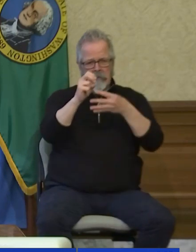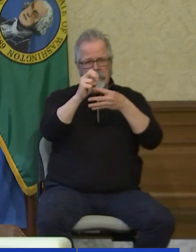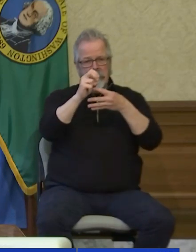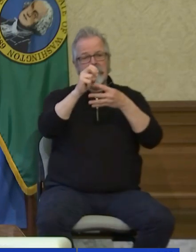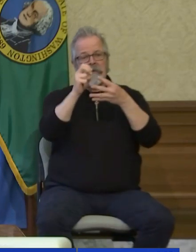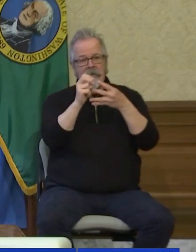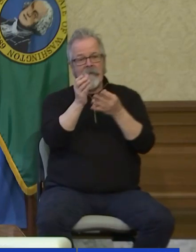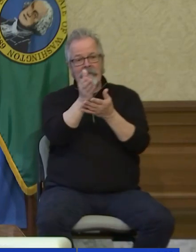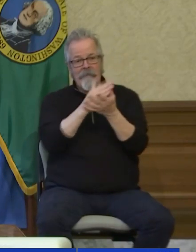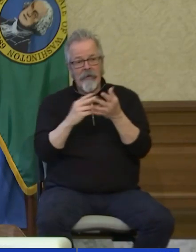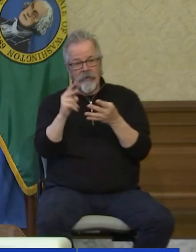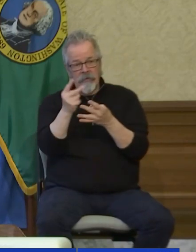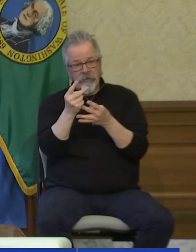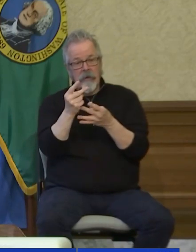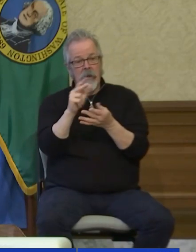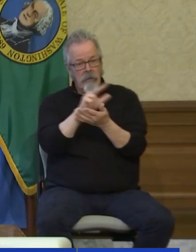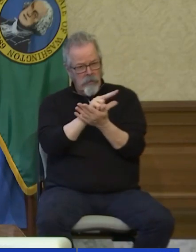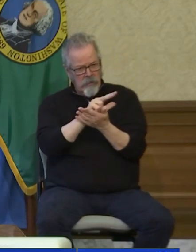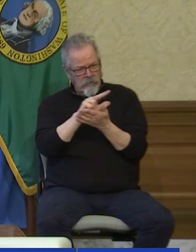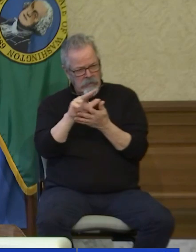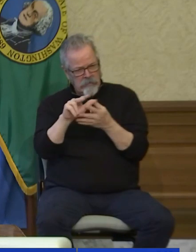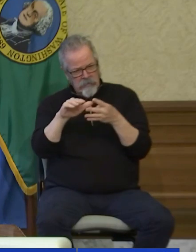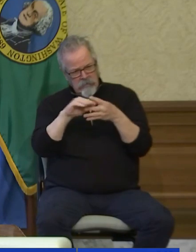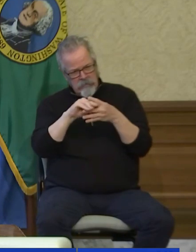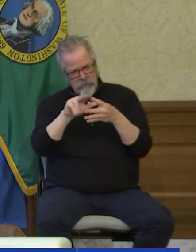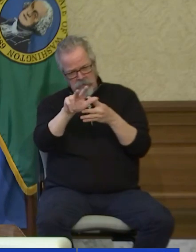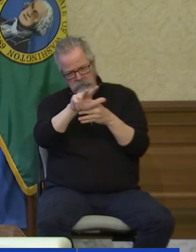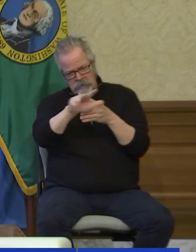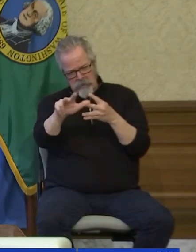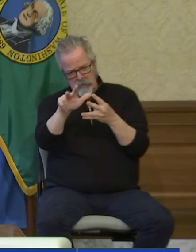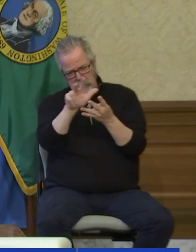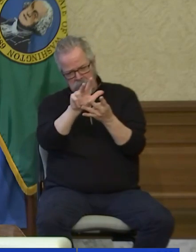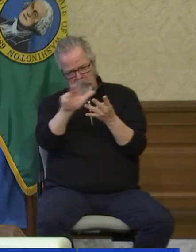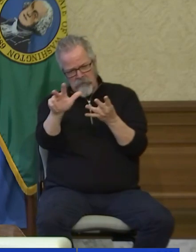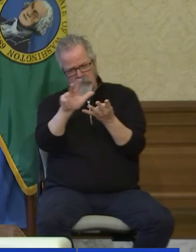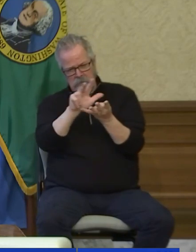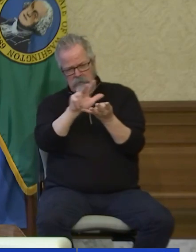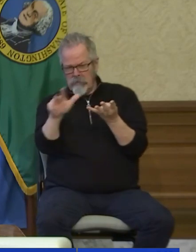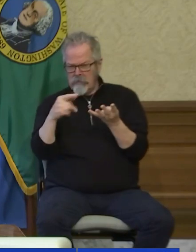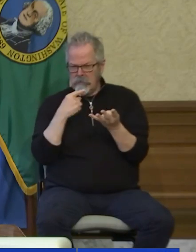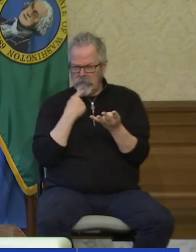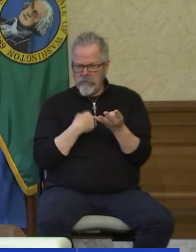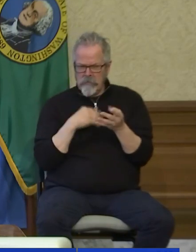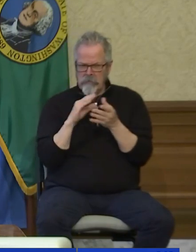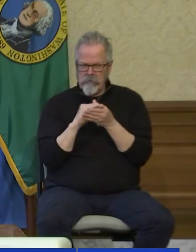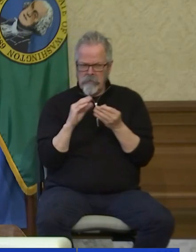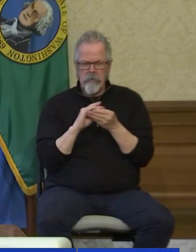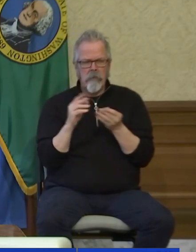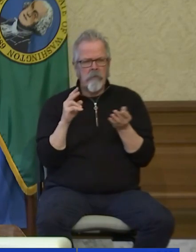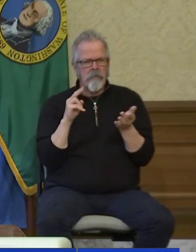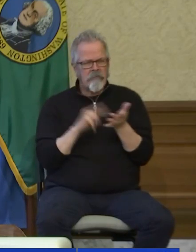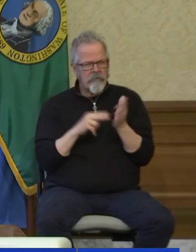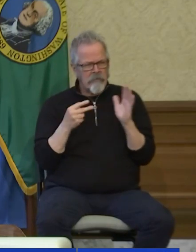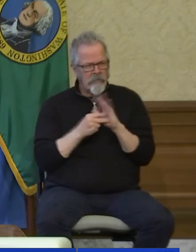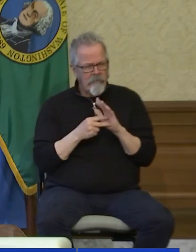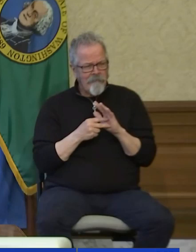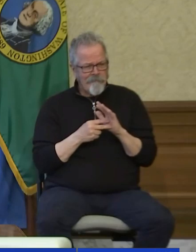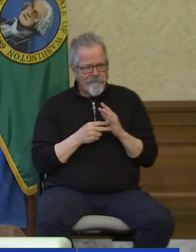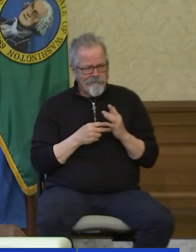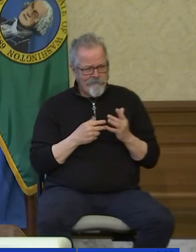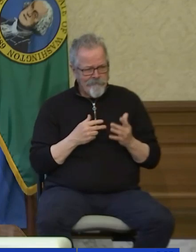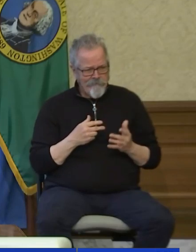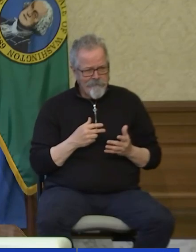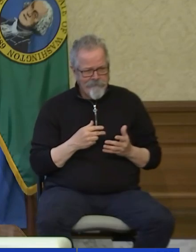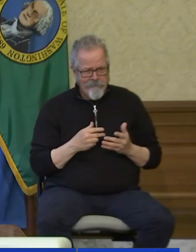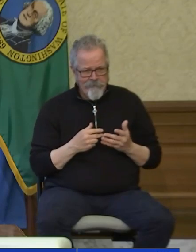Does this essentially take us to mid-July in terms of 4 phases. your proclamation being